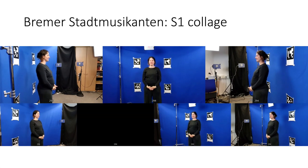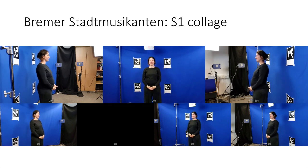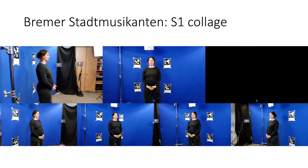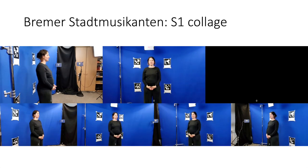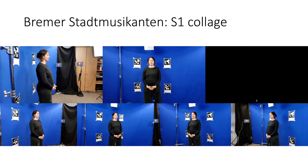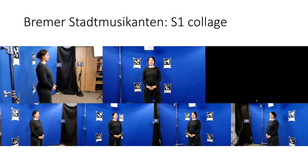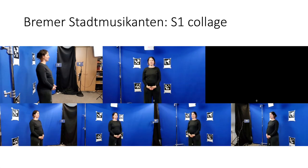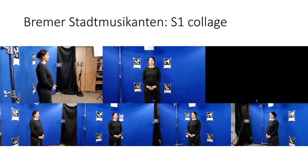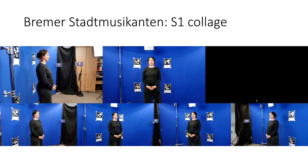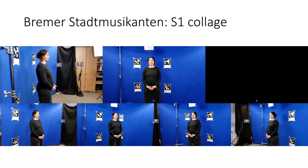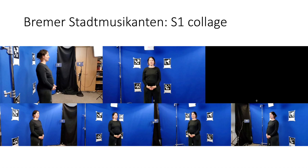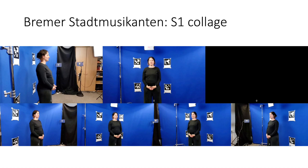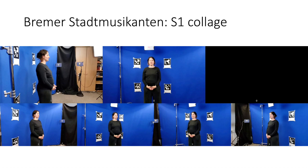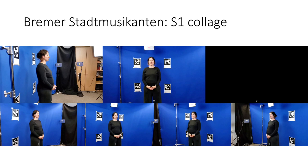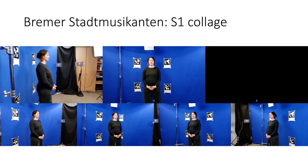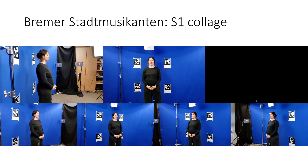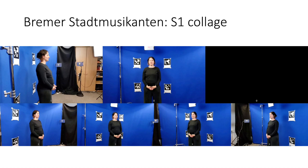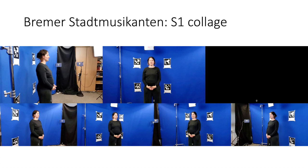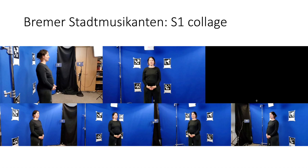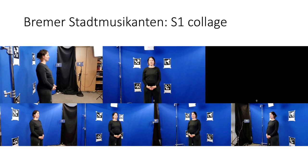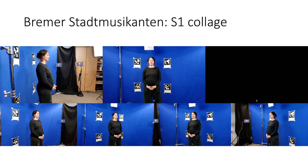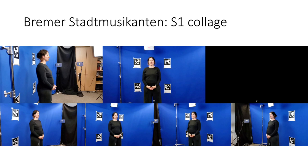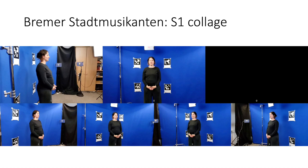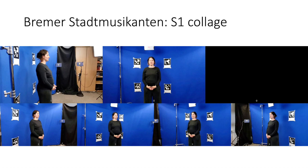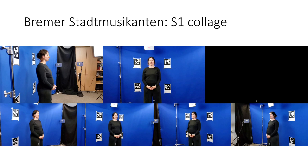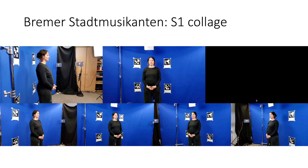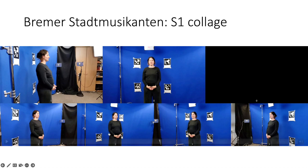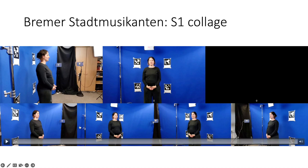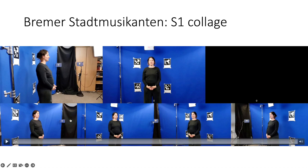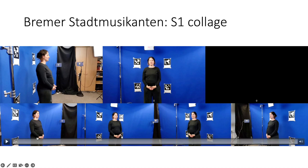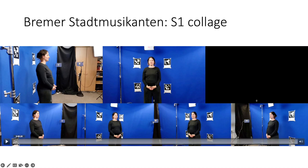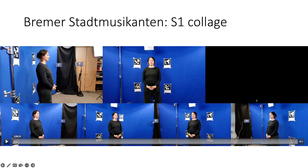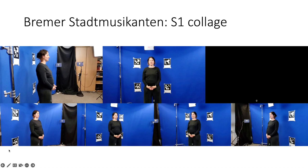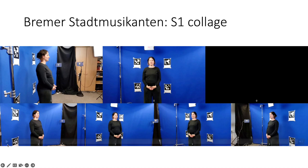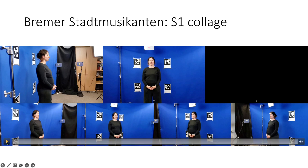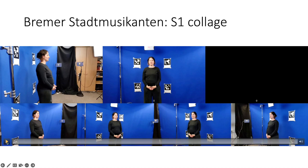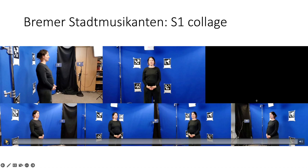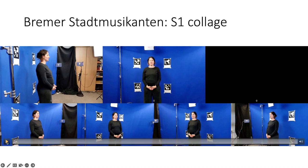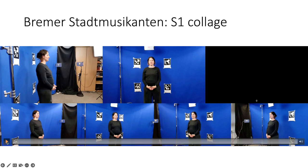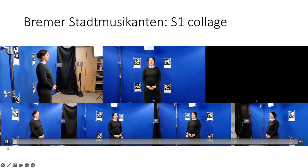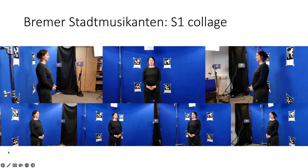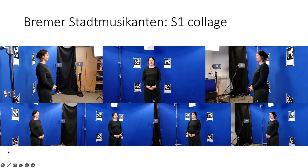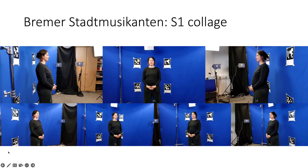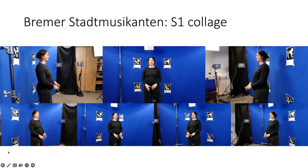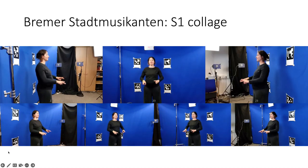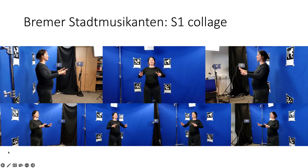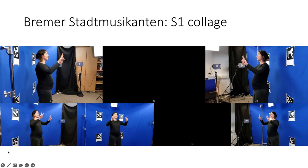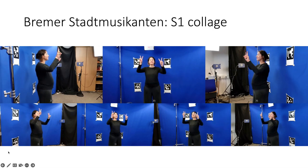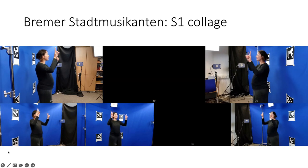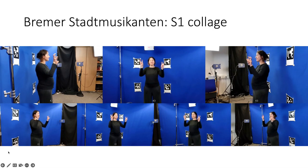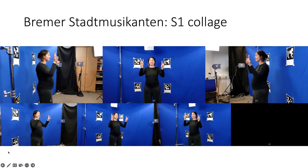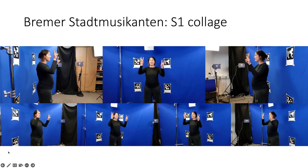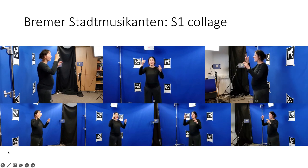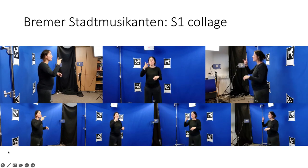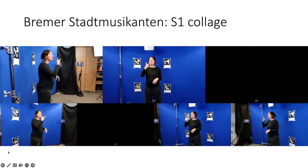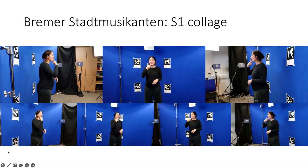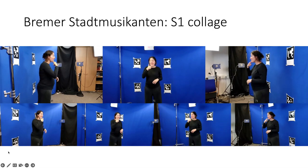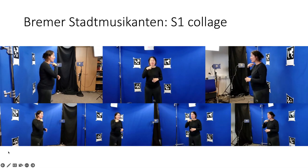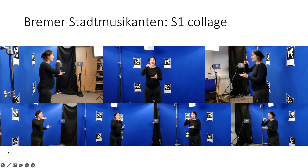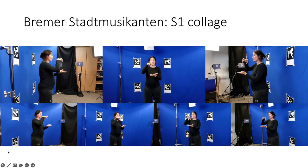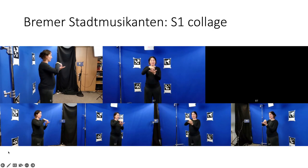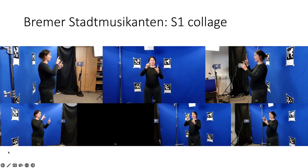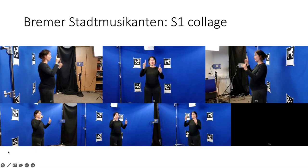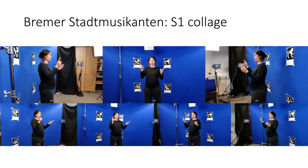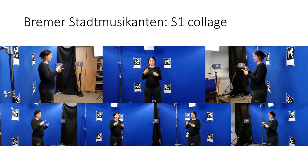is normal because these Android devices, while shooting a video, they have sometimes what is